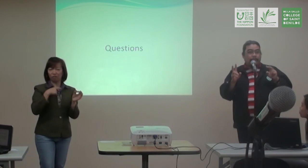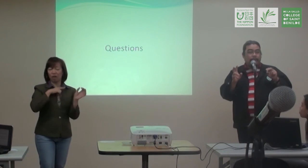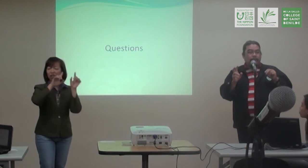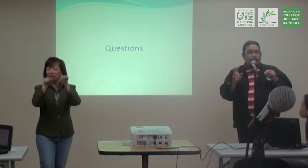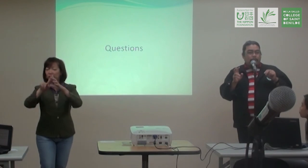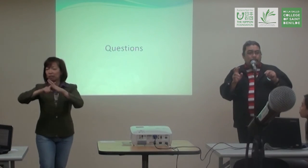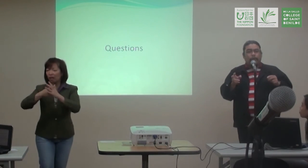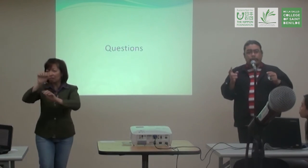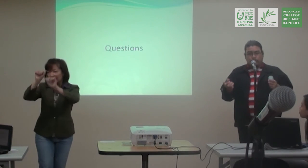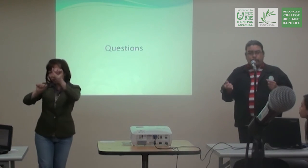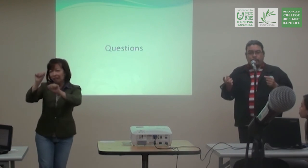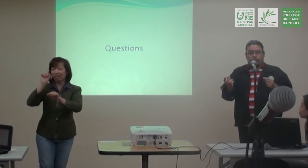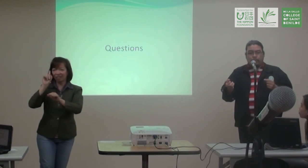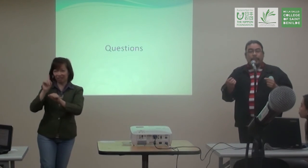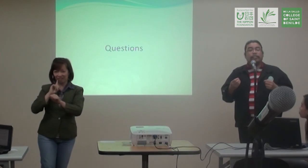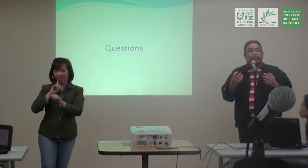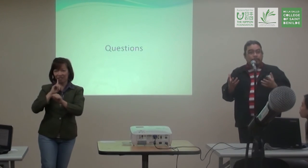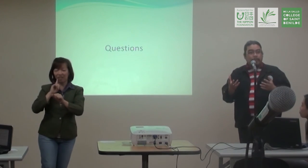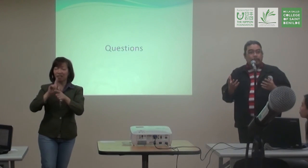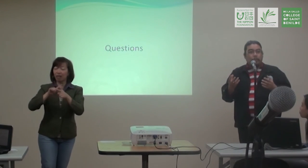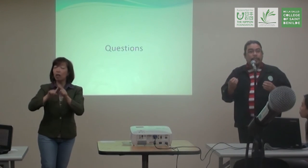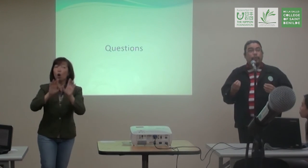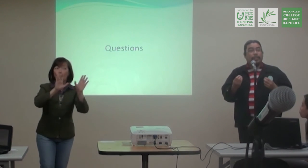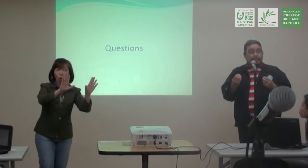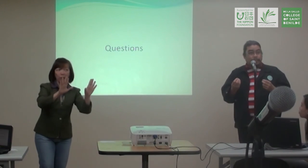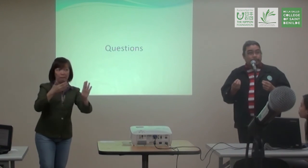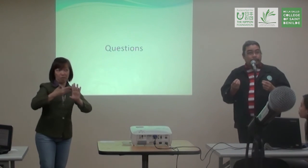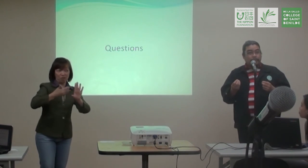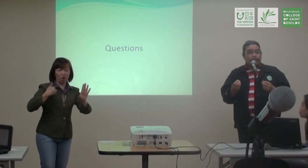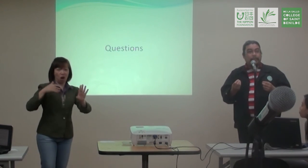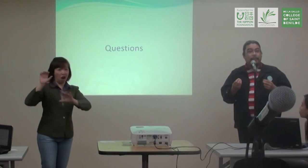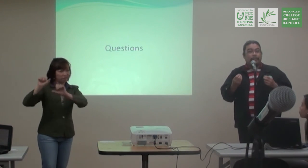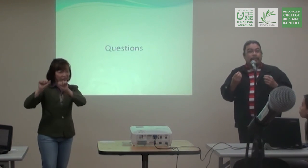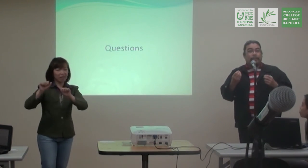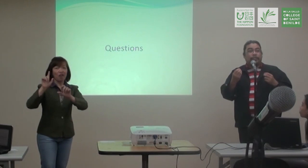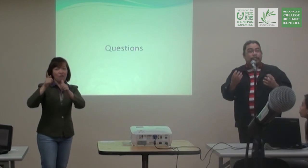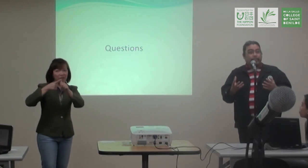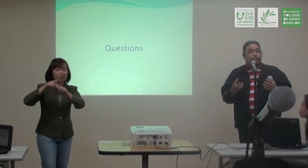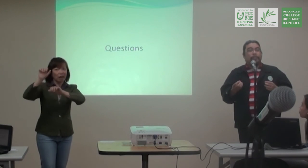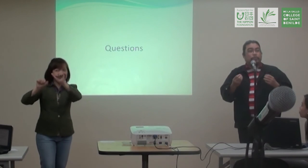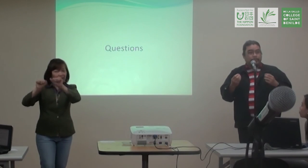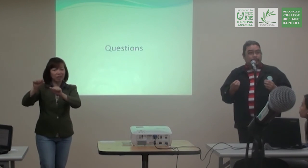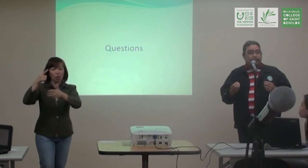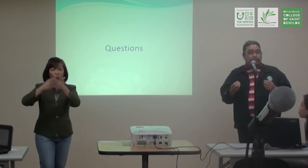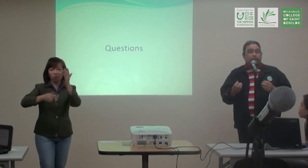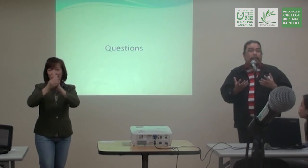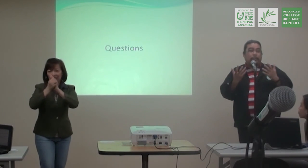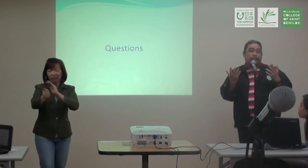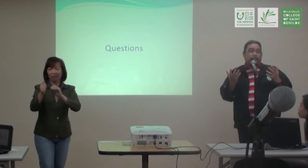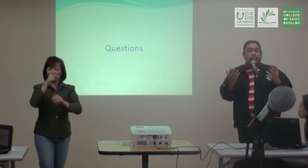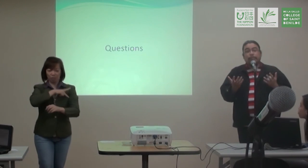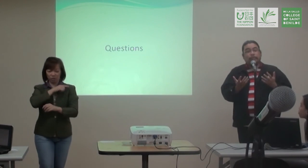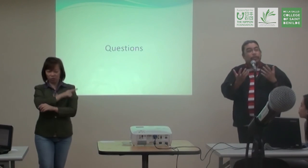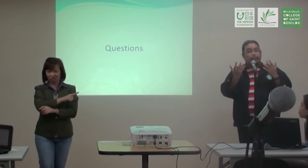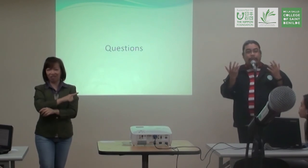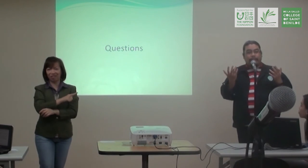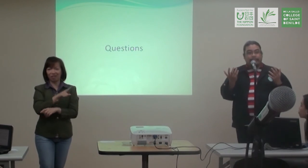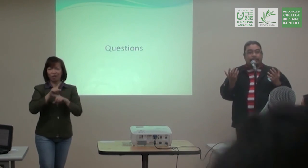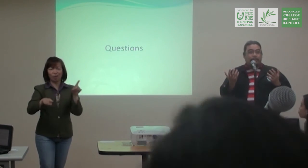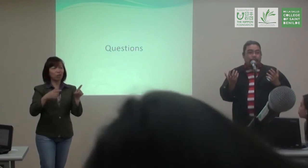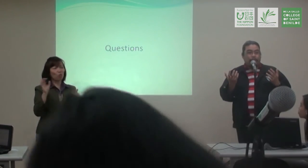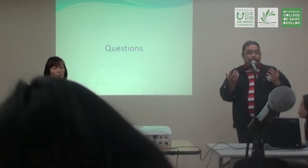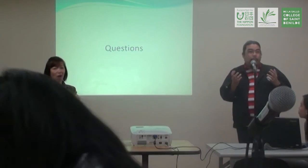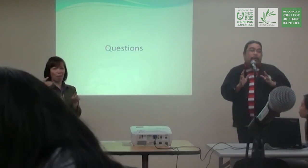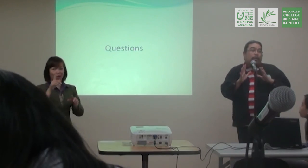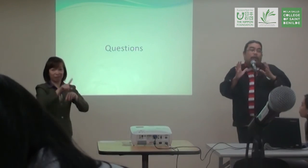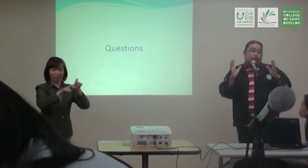assessment, that before we accept them, we need to assess first their skills and personalities. But they would say, since we don't have